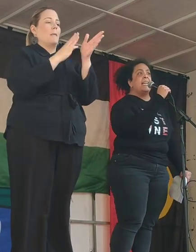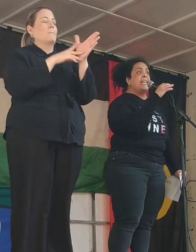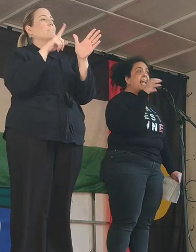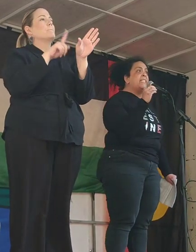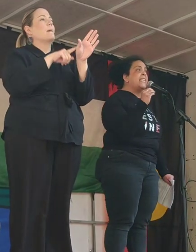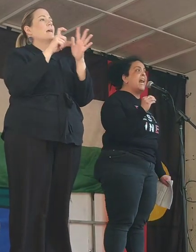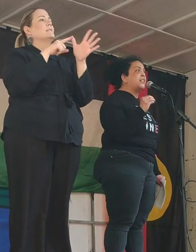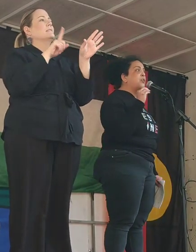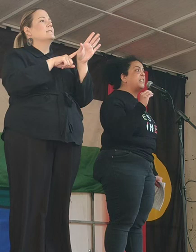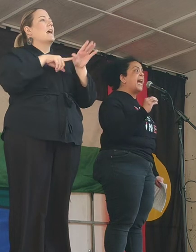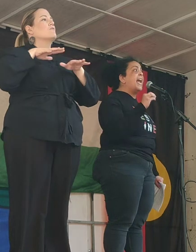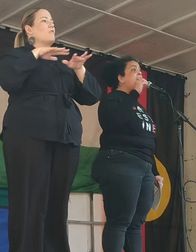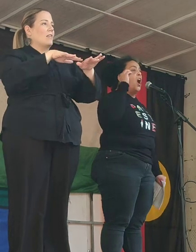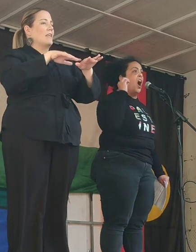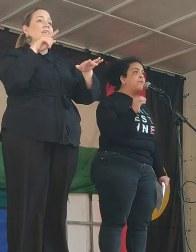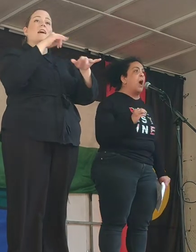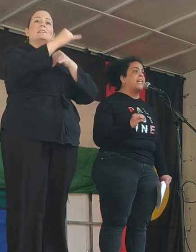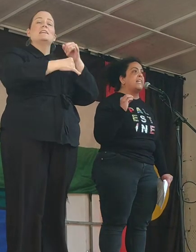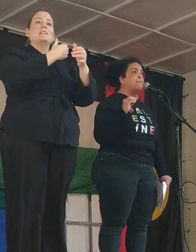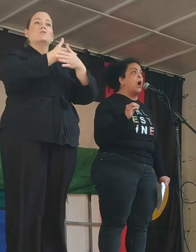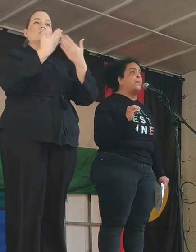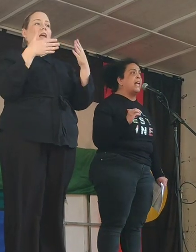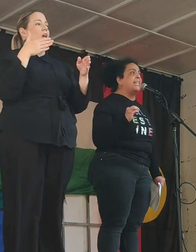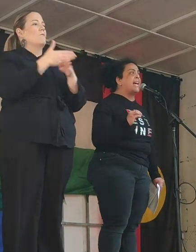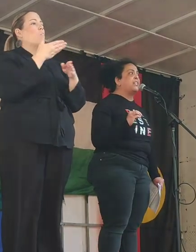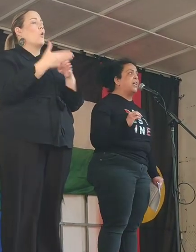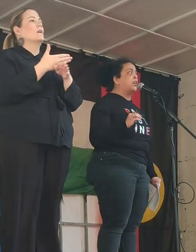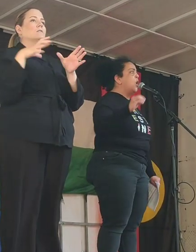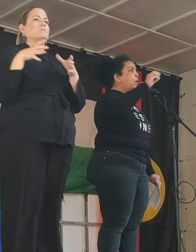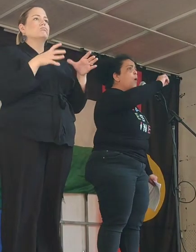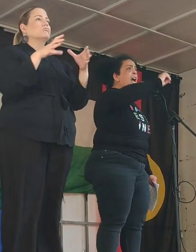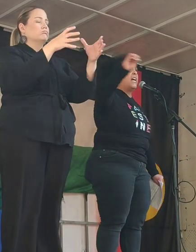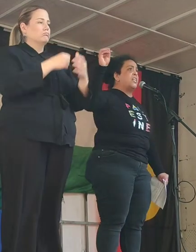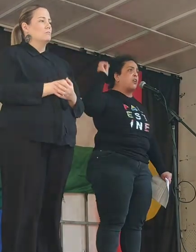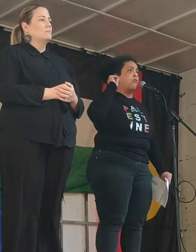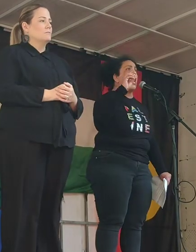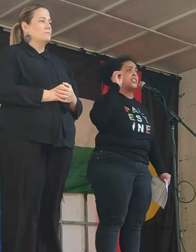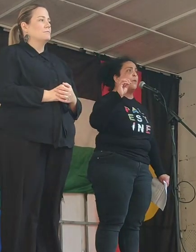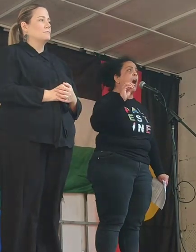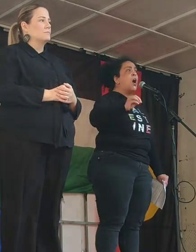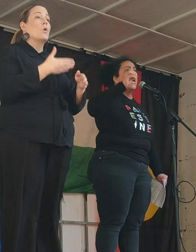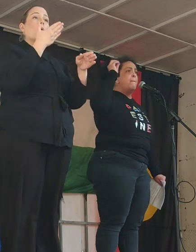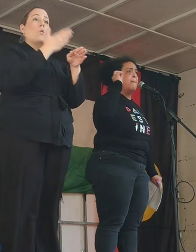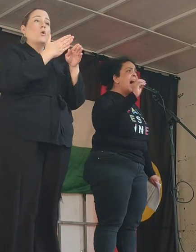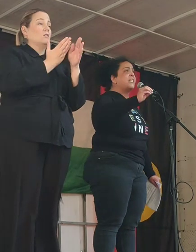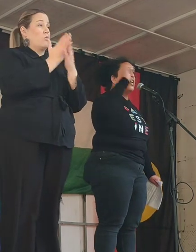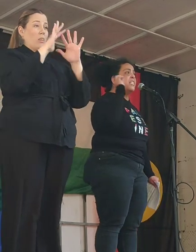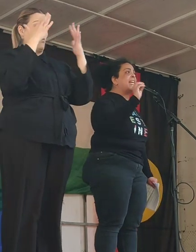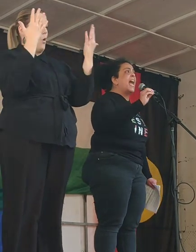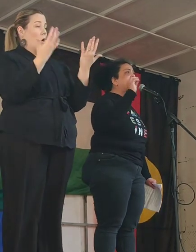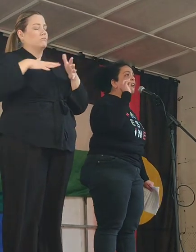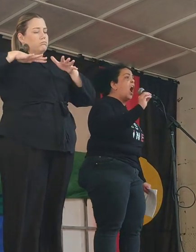is an international day of workers' mobilisation. Workers across the world